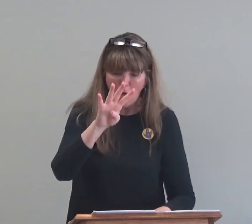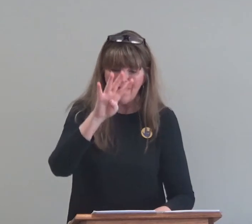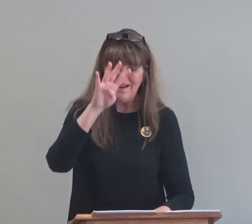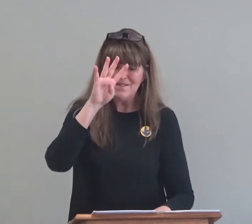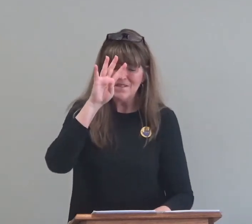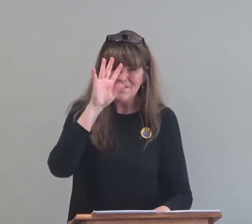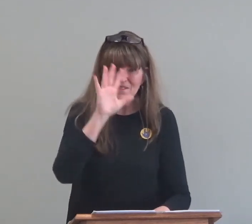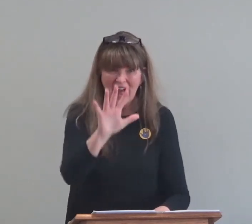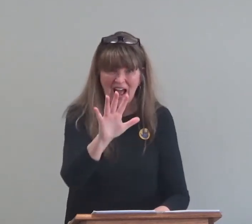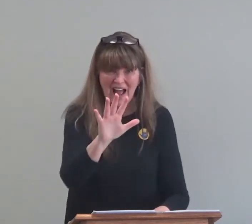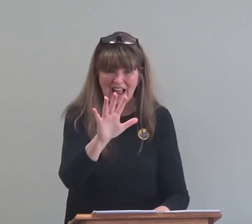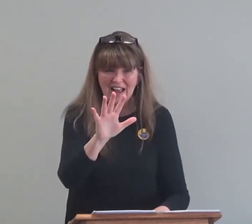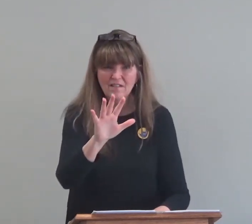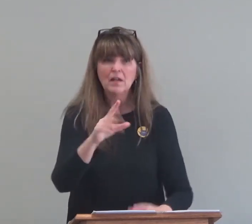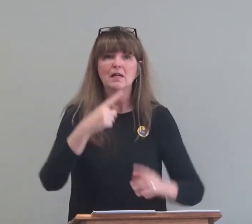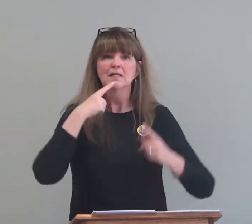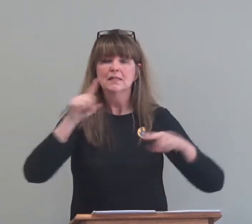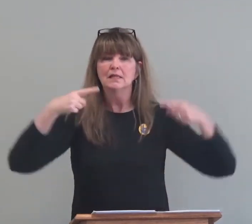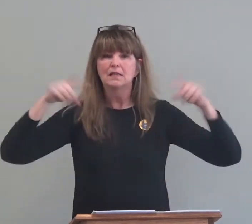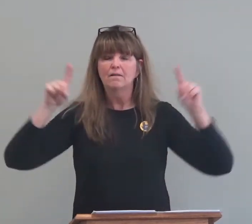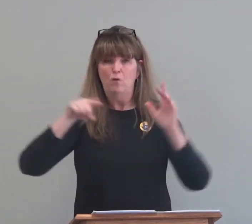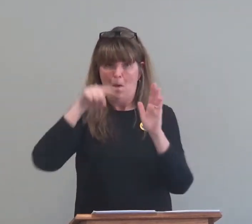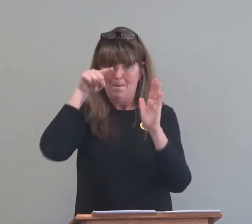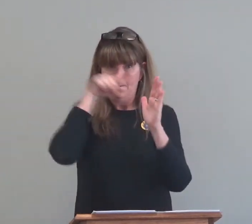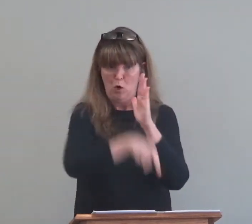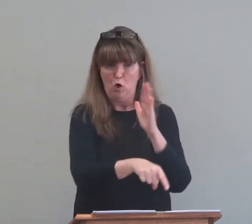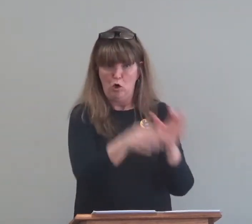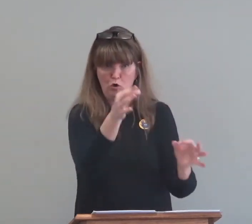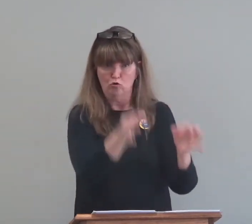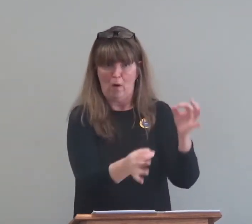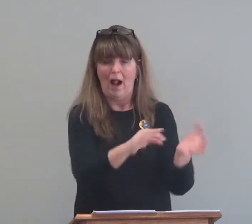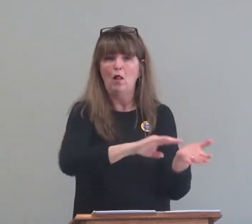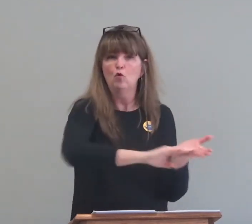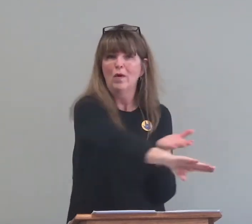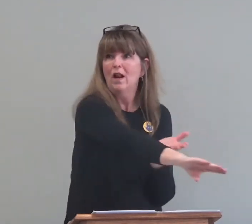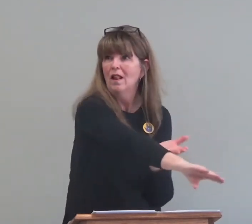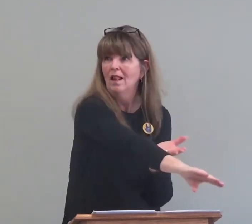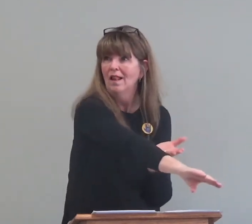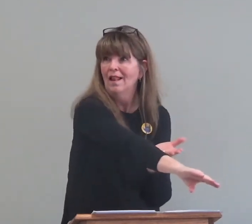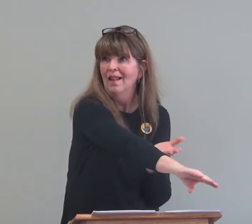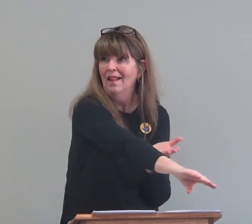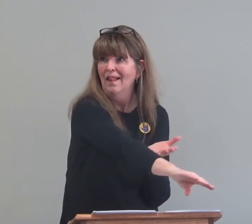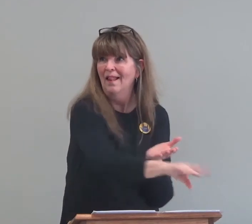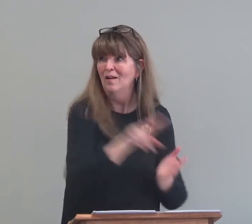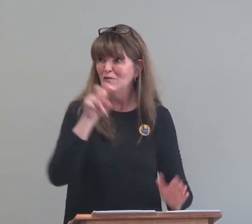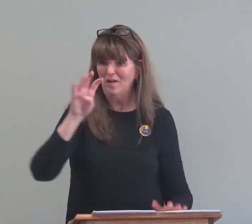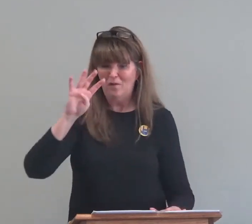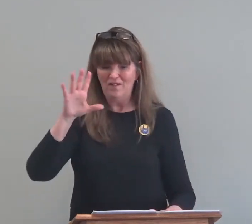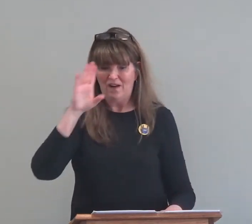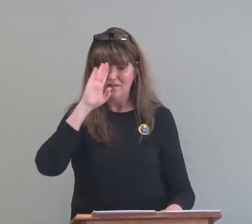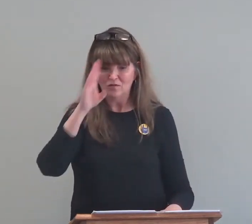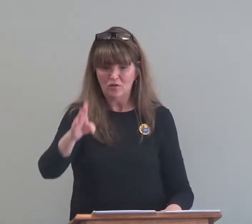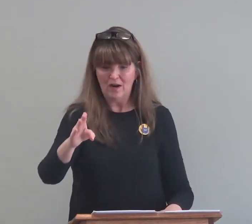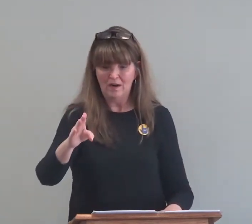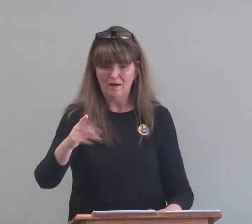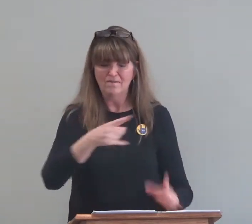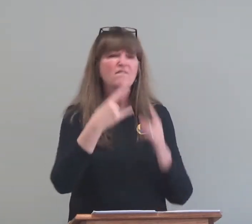245 murderers, and of those murderers, he was successful getting their